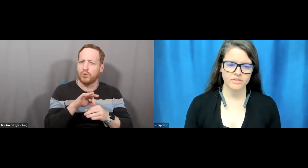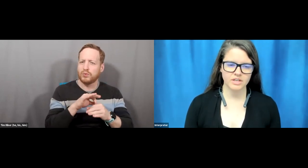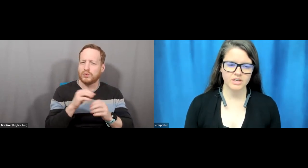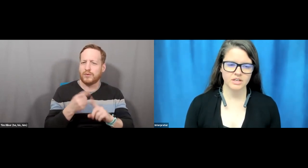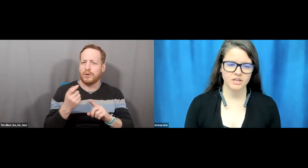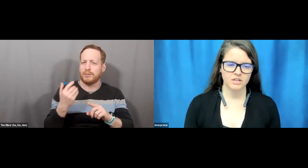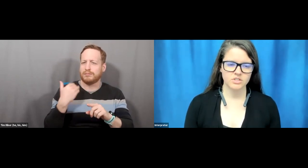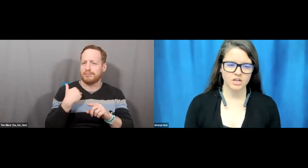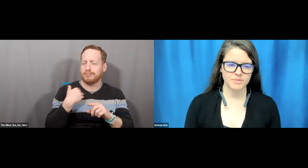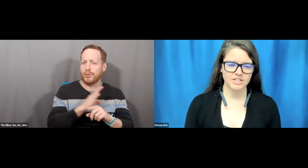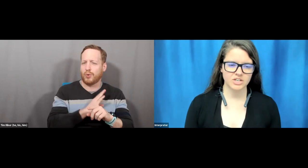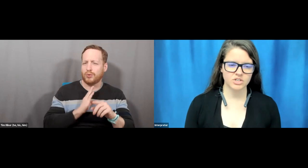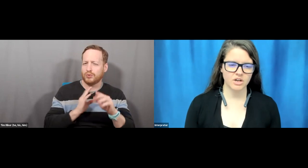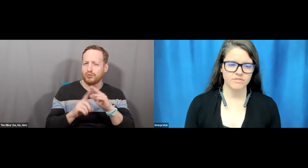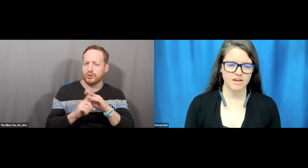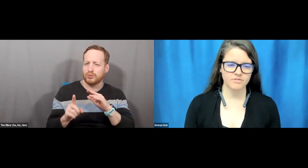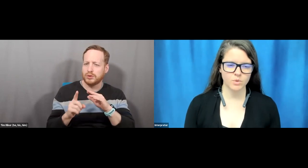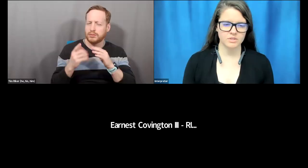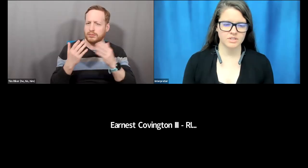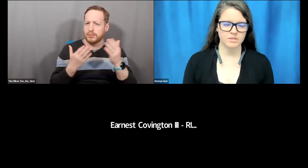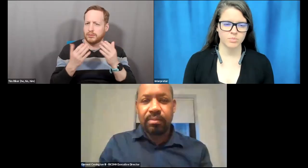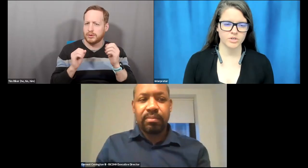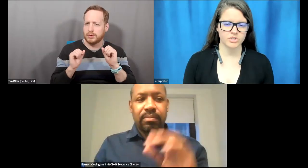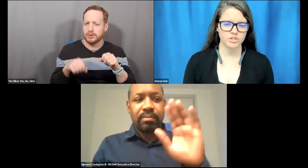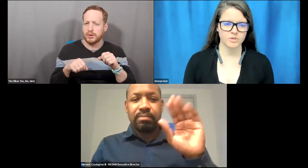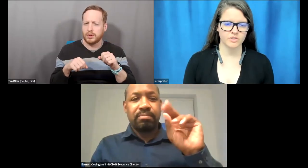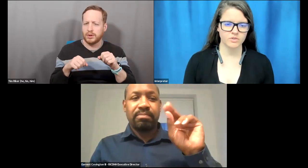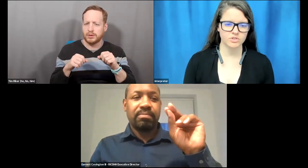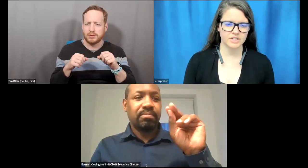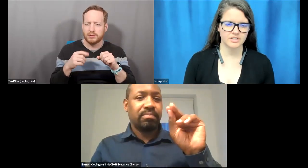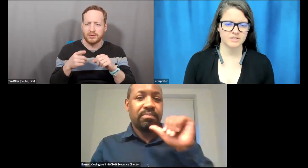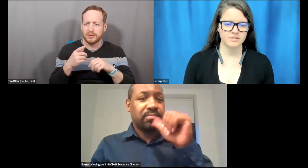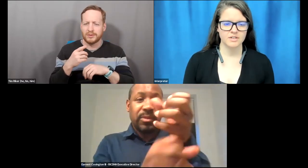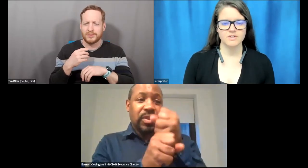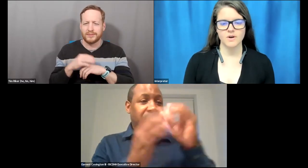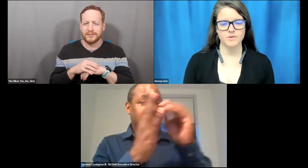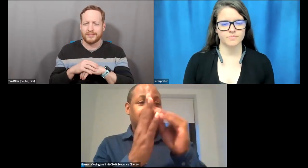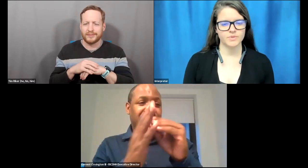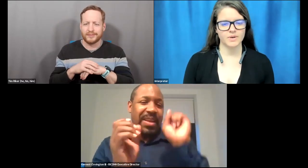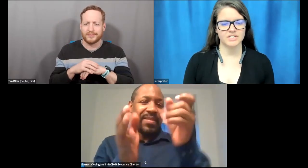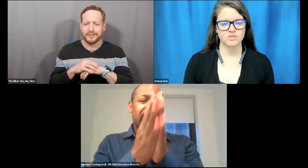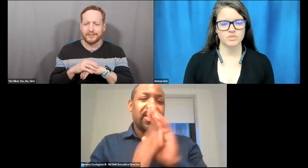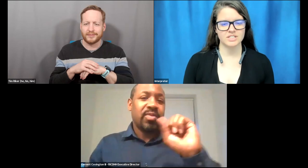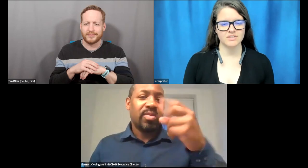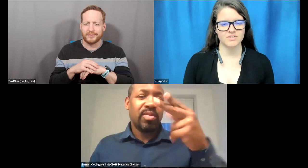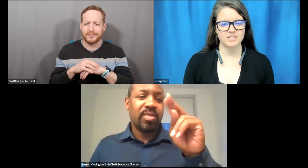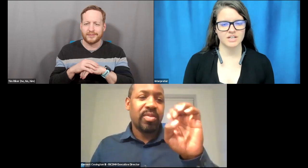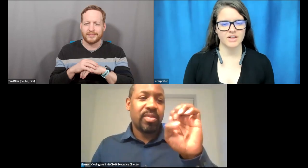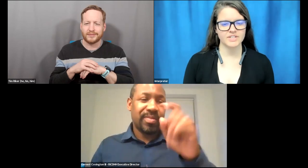the documentation of that vote that the board took during the retreat? No, I didn't receive it. I'll have to